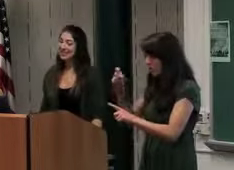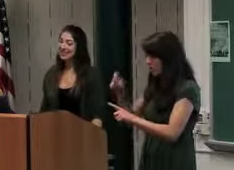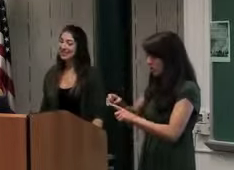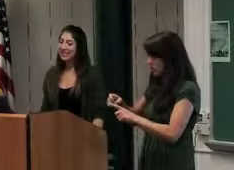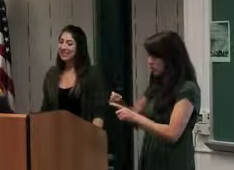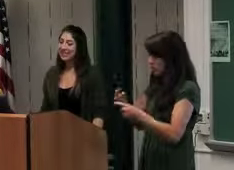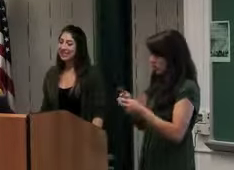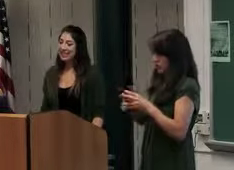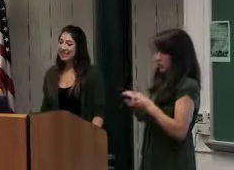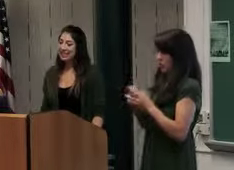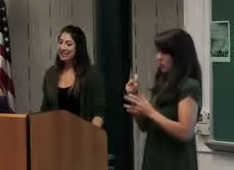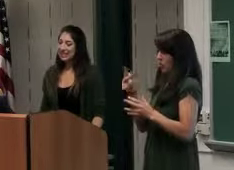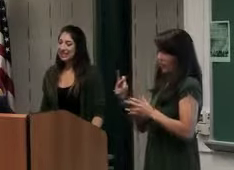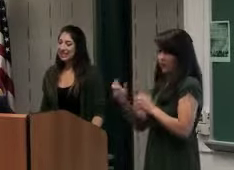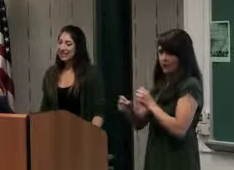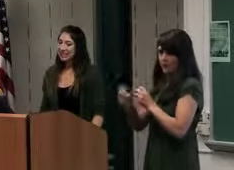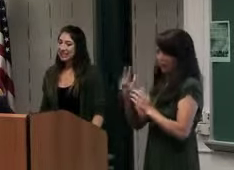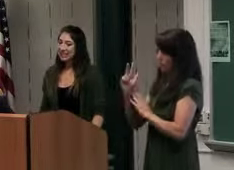And